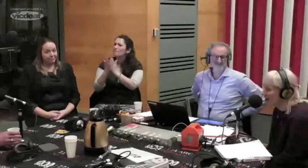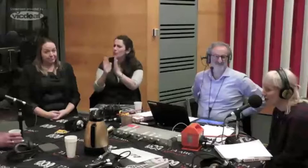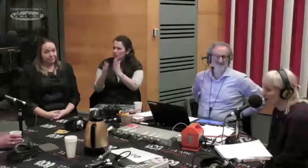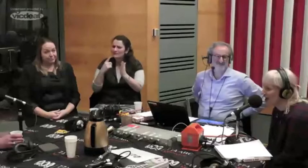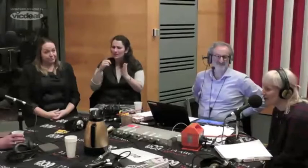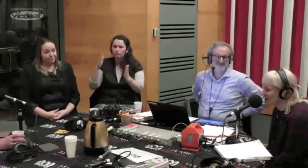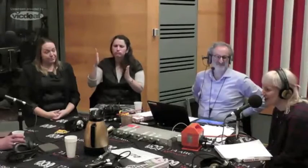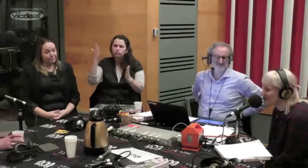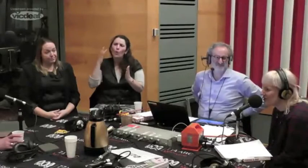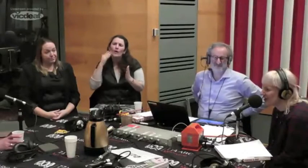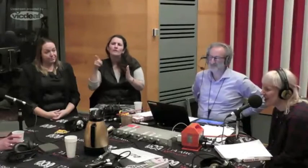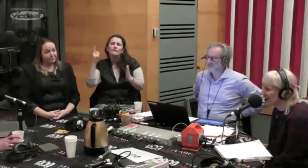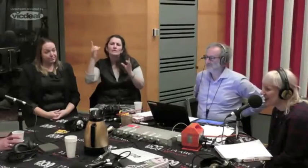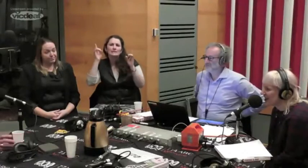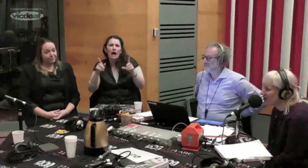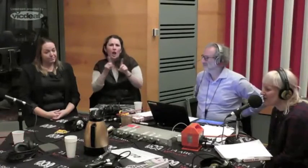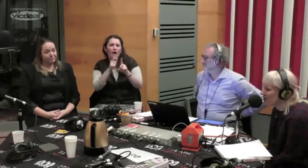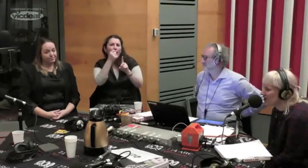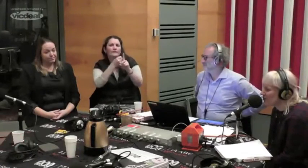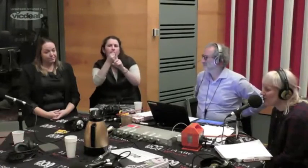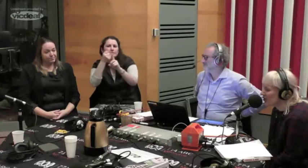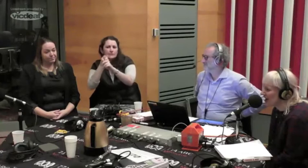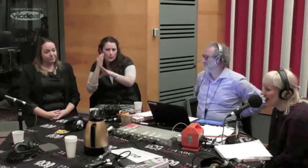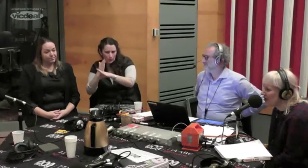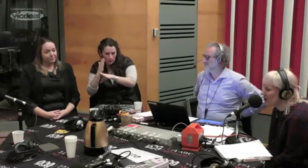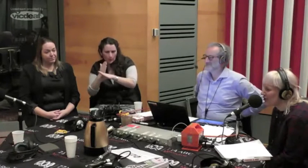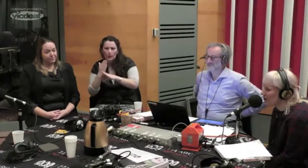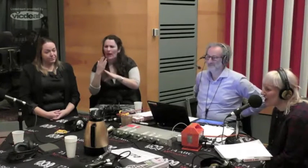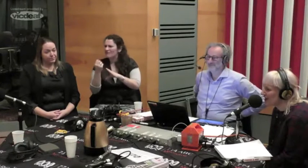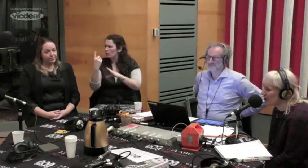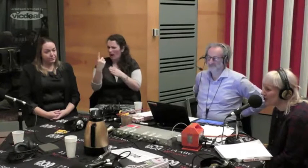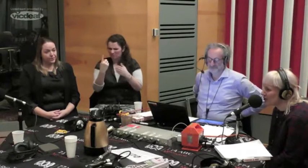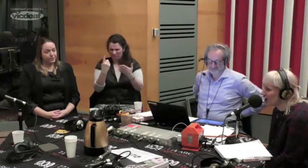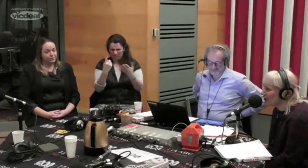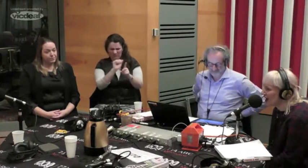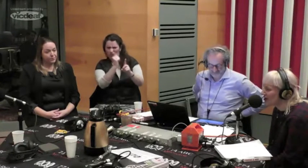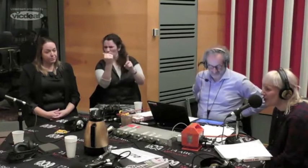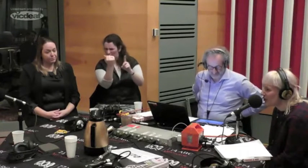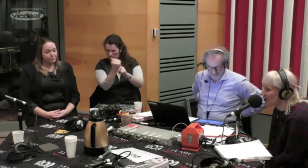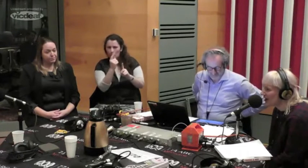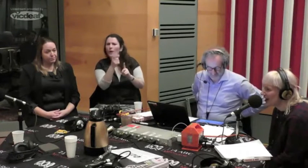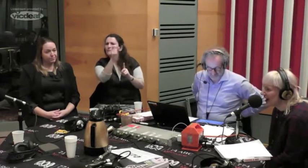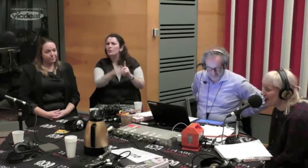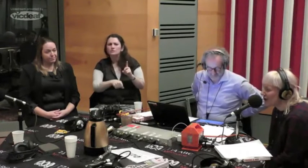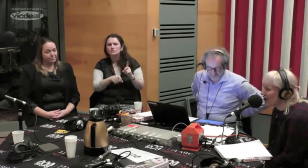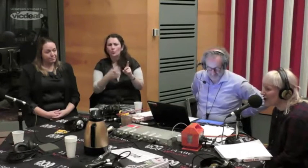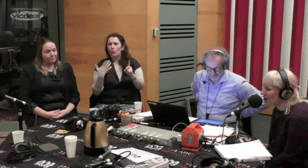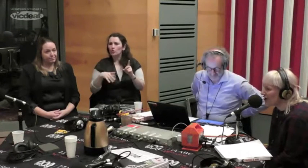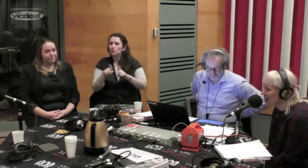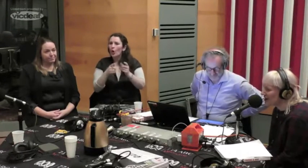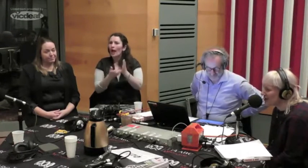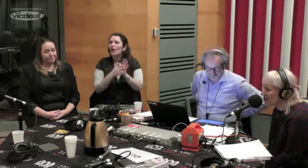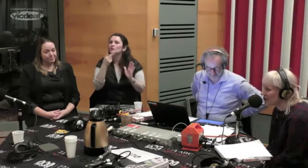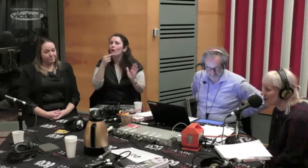your advocacy work. There was a moment in the book where one of your friends was trying to learn how to smoke. Mm. And even though